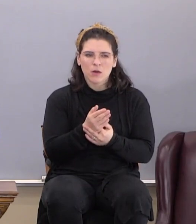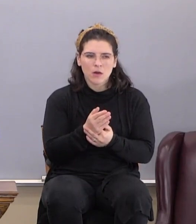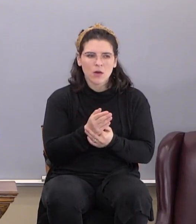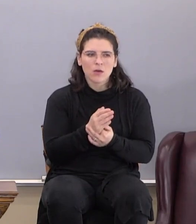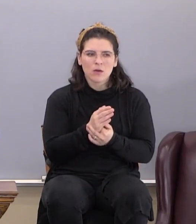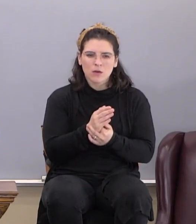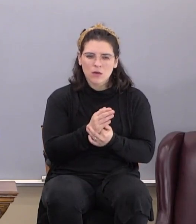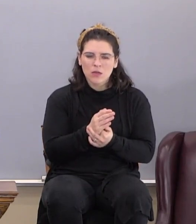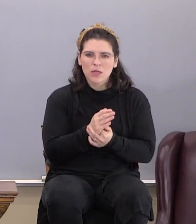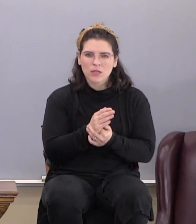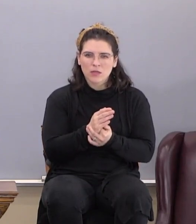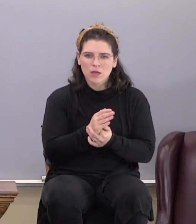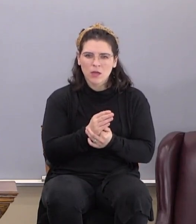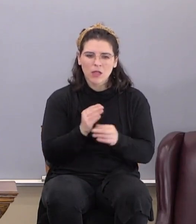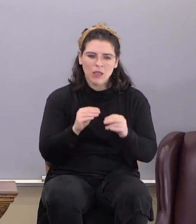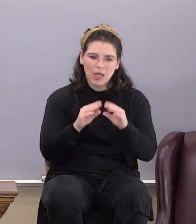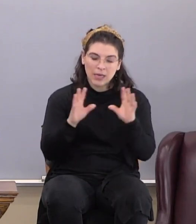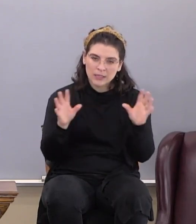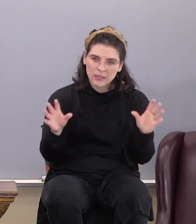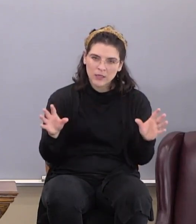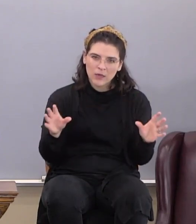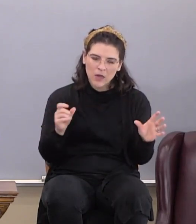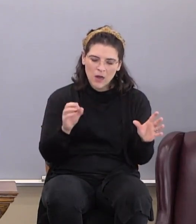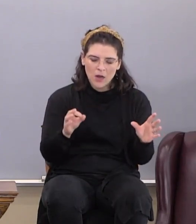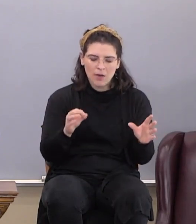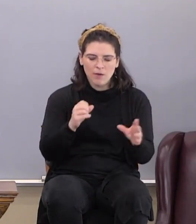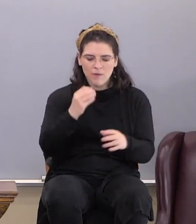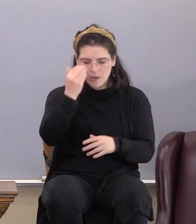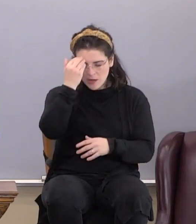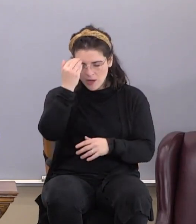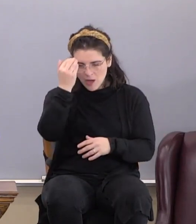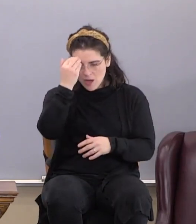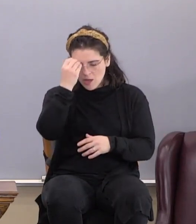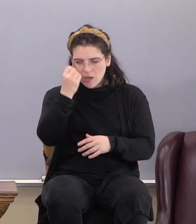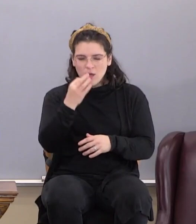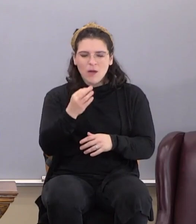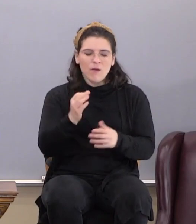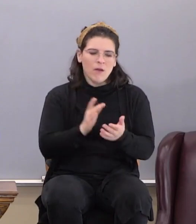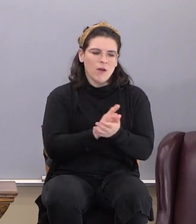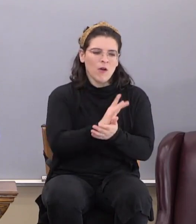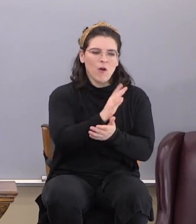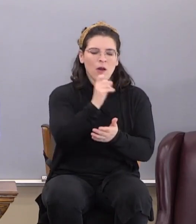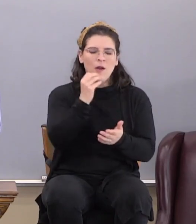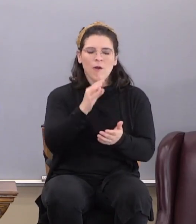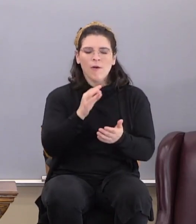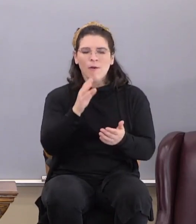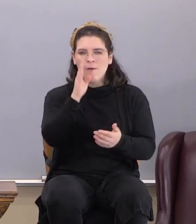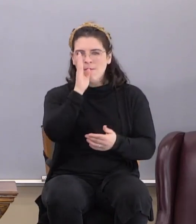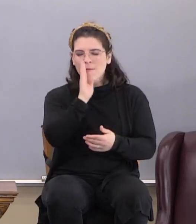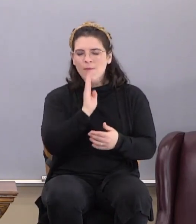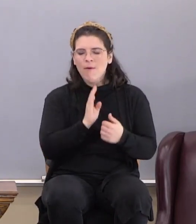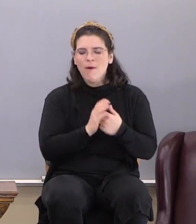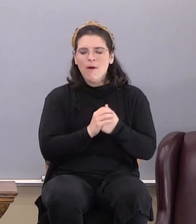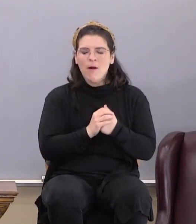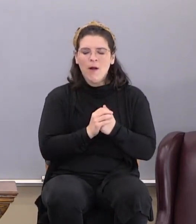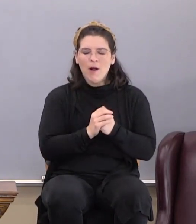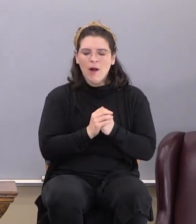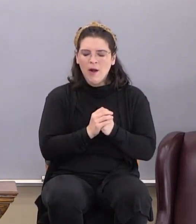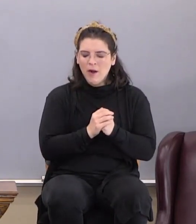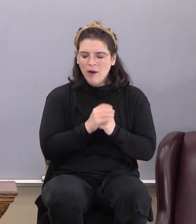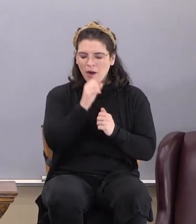this light of the knowledge of the glory of God. So here's what we're